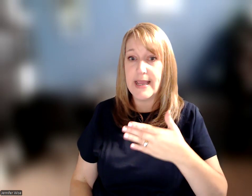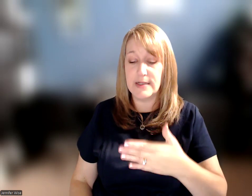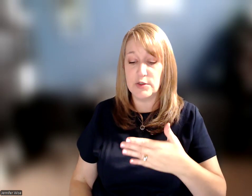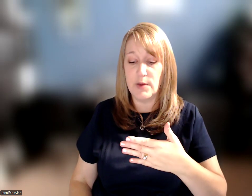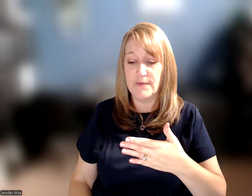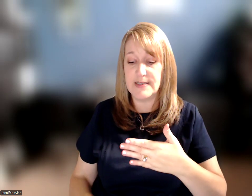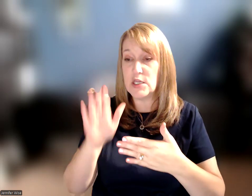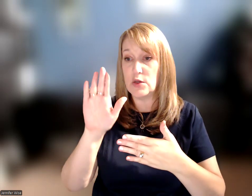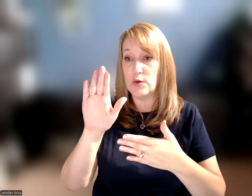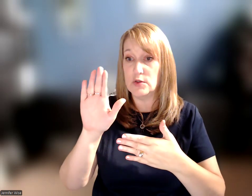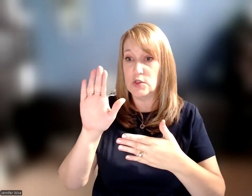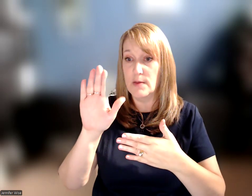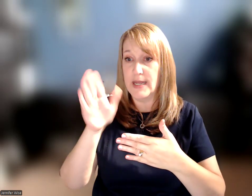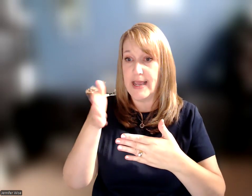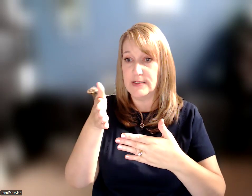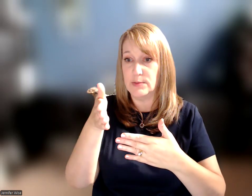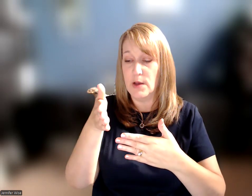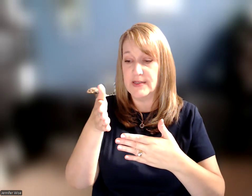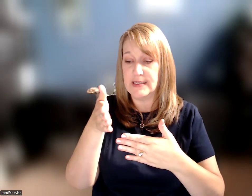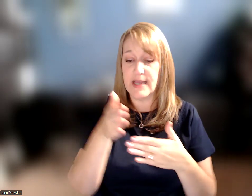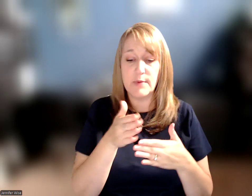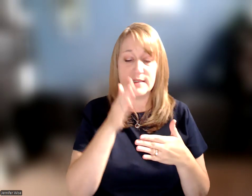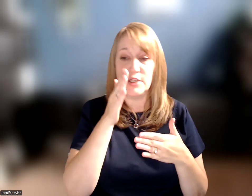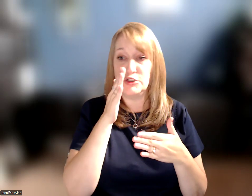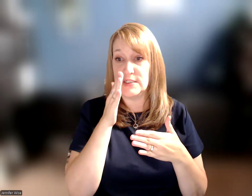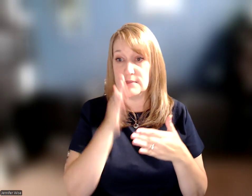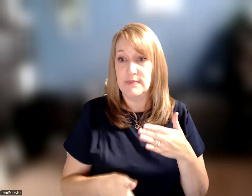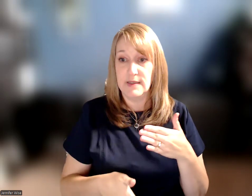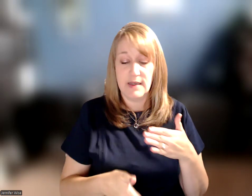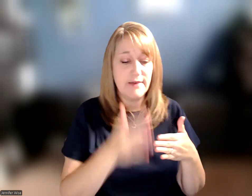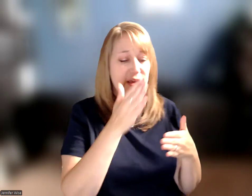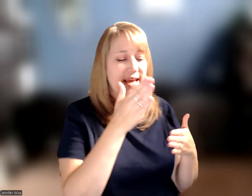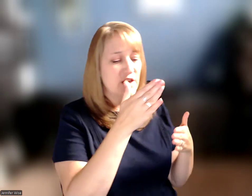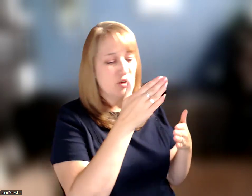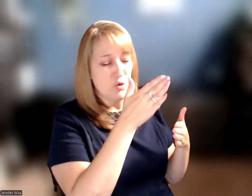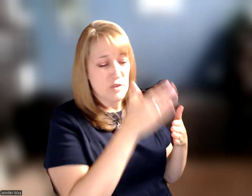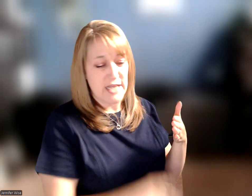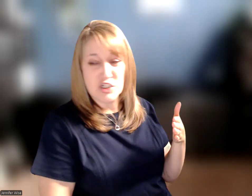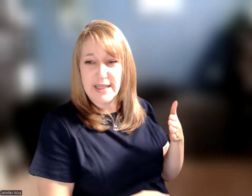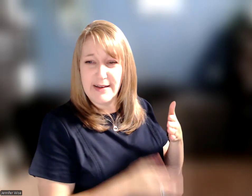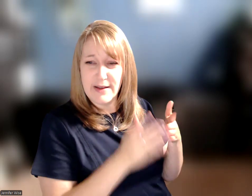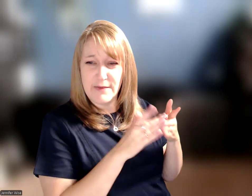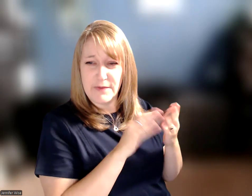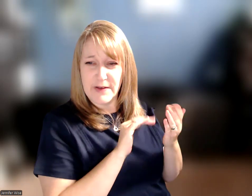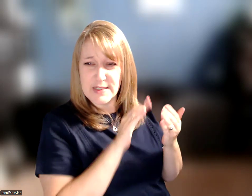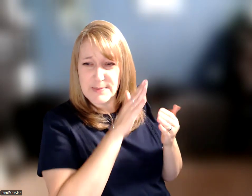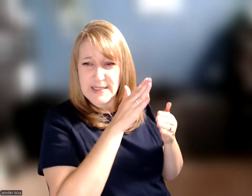hand has your palm facing you. Your dominant hand is your palm facing sideways. And you just kind of, you don't touch the end of your fingertips